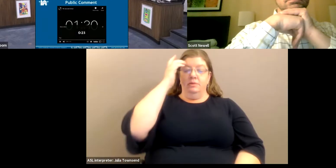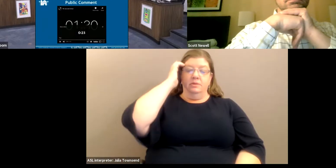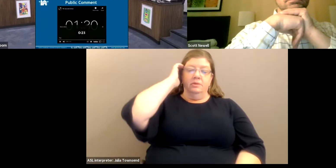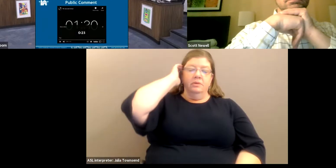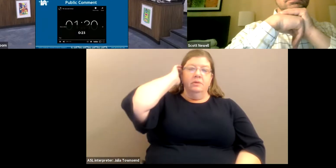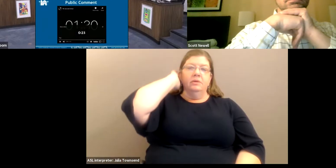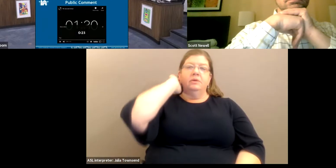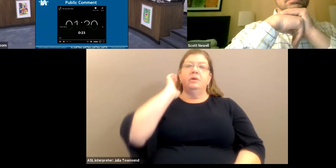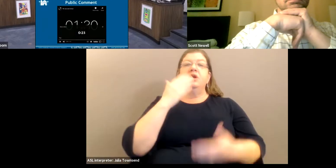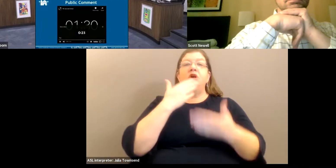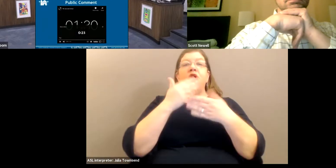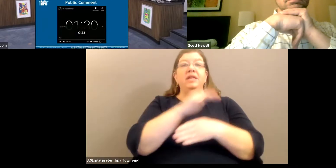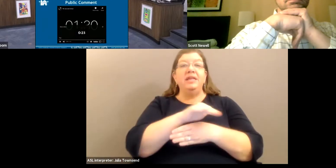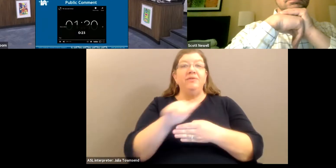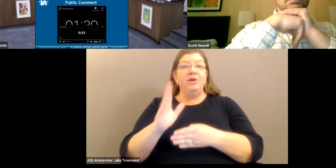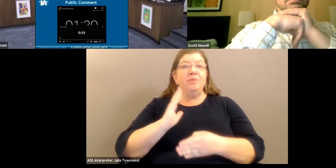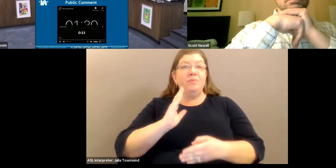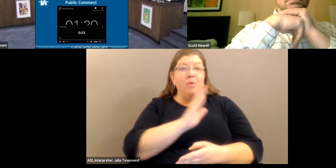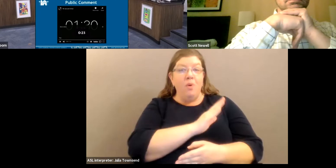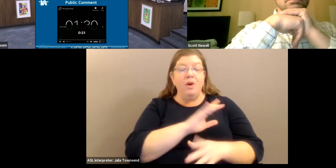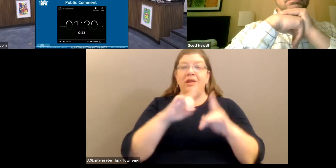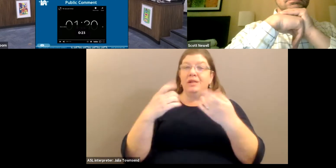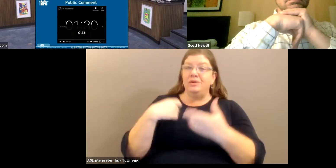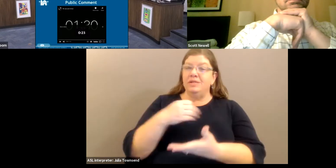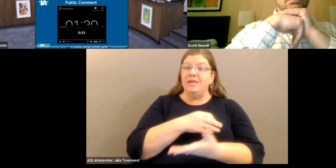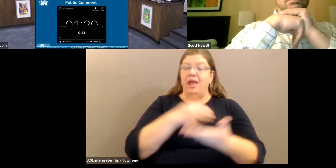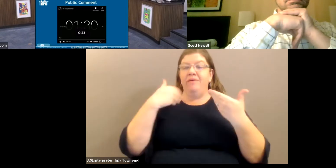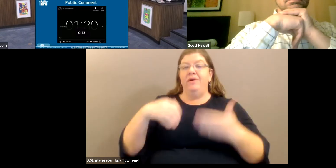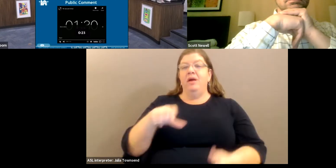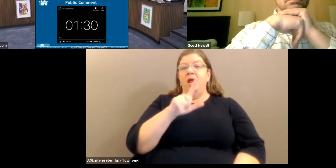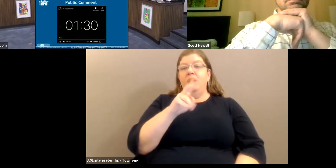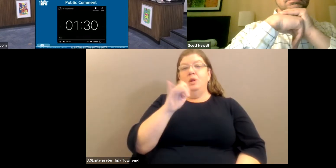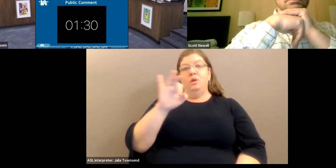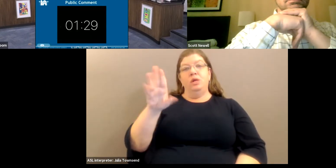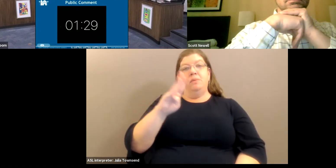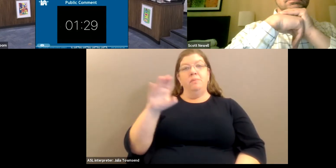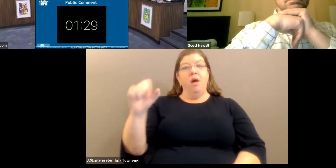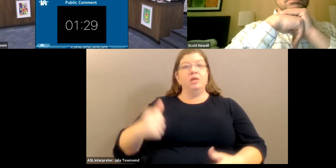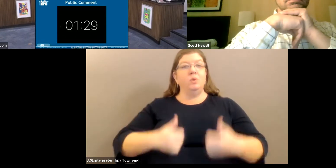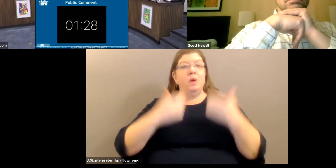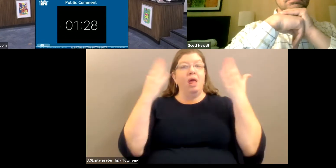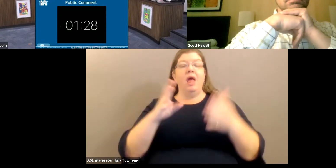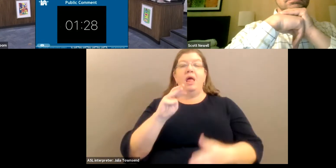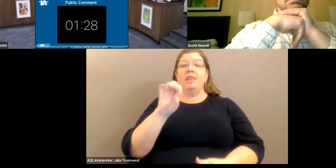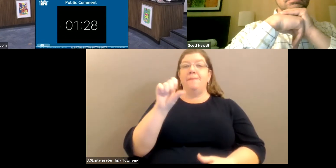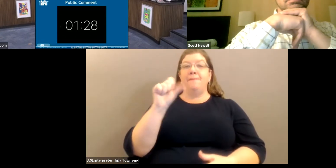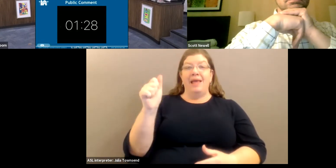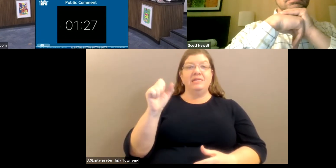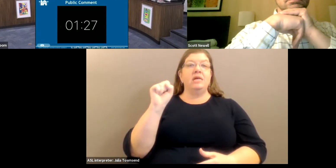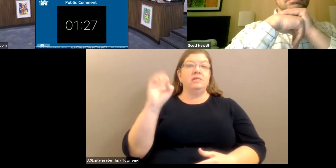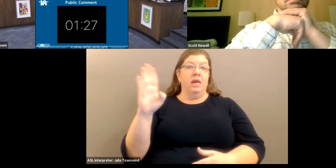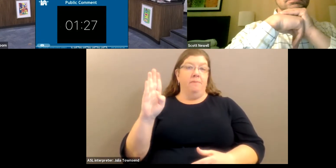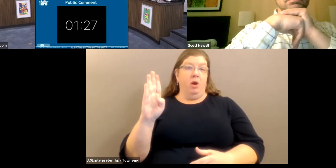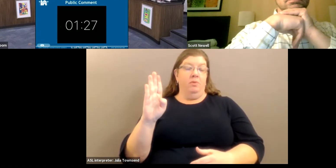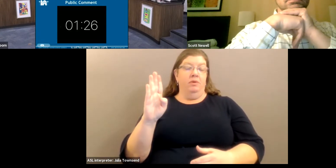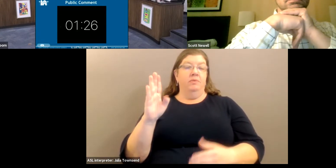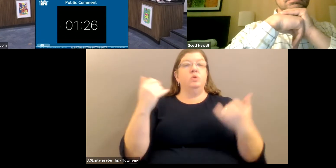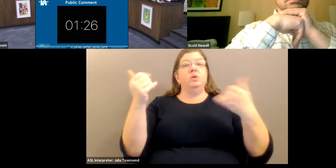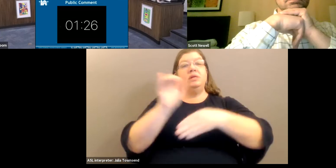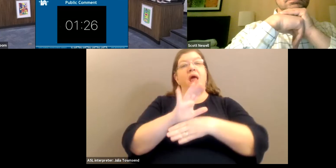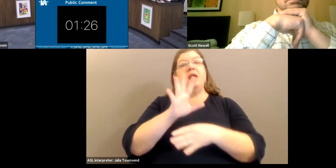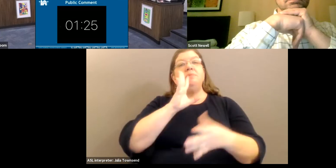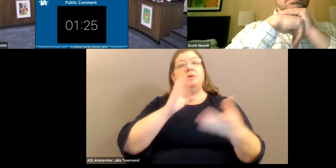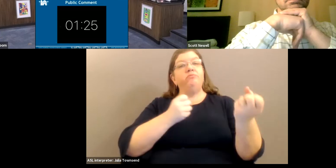Good evening, board members and district staff. My name is Lucille Voss, and I'm a resident on the Mesa in Santa Barbara. This evening, I'm speaking in favor